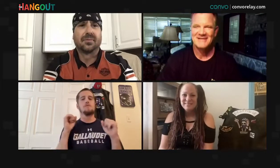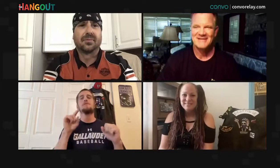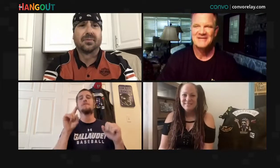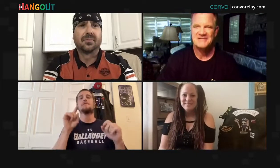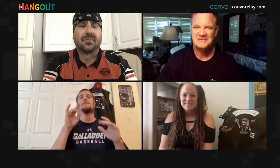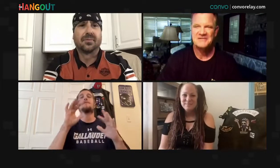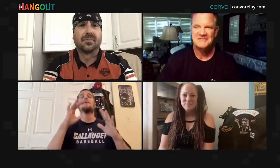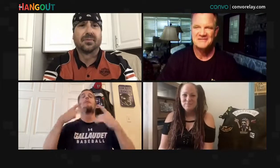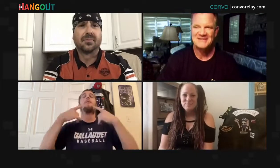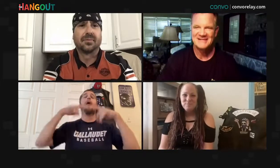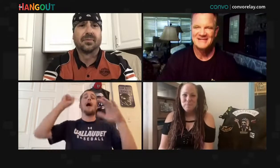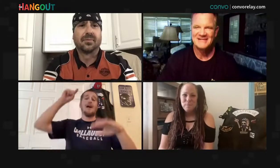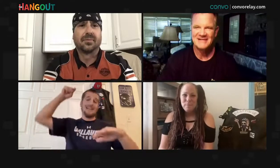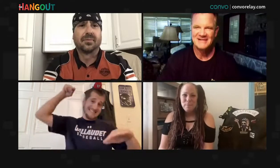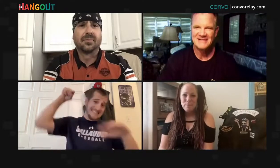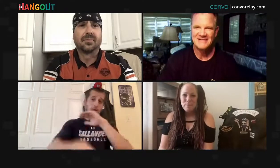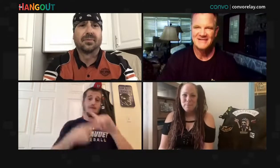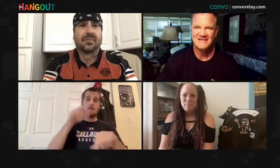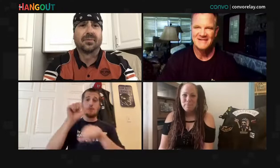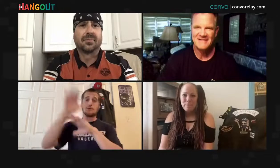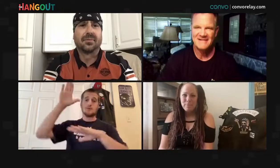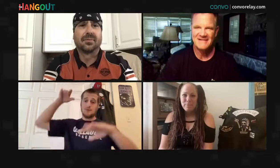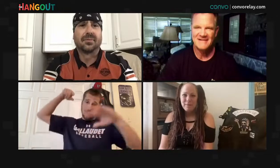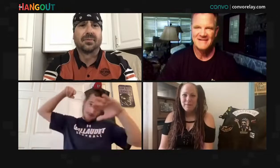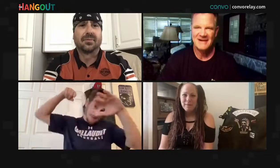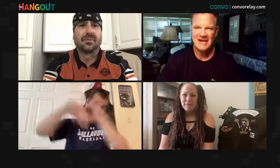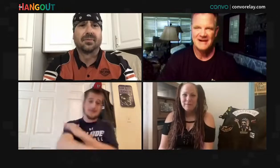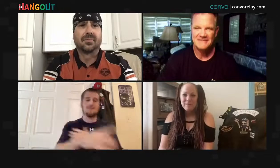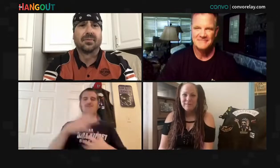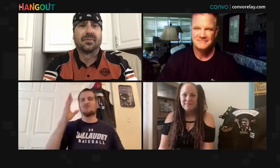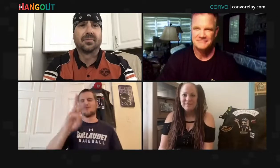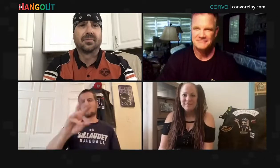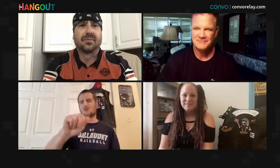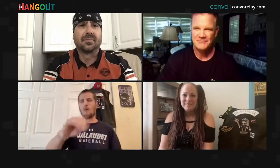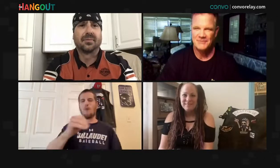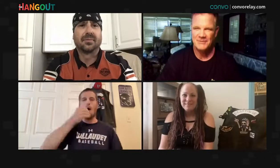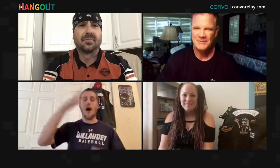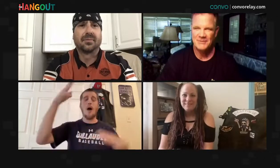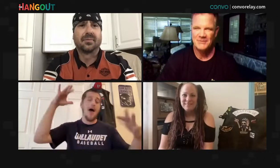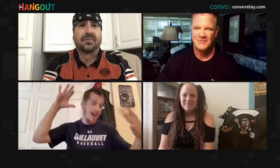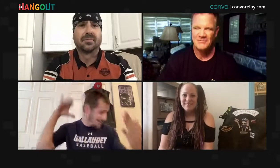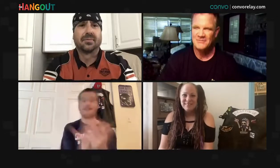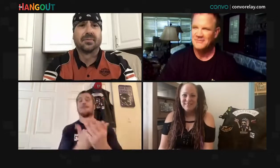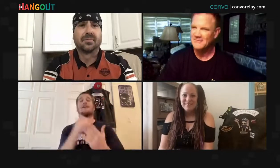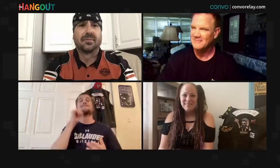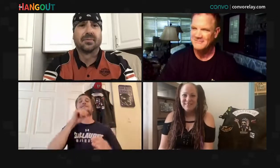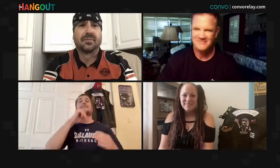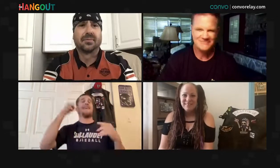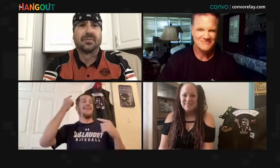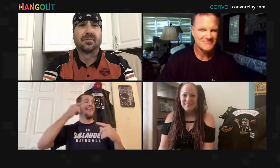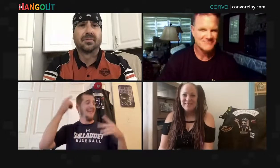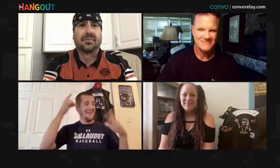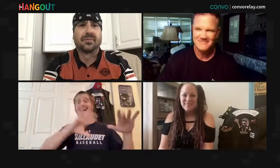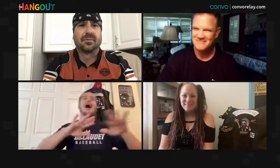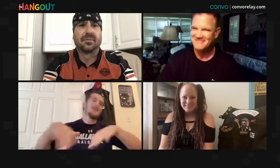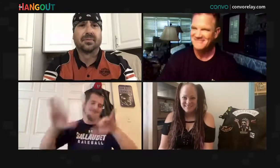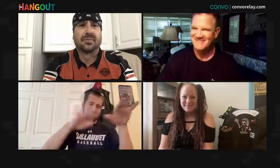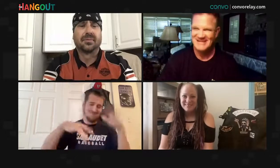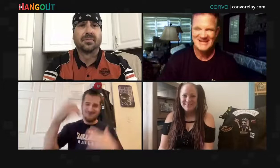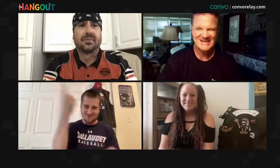fresh. It was still cold, but the temperatures actually, once we got down from the mountain, it started warming up, and we